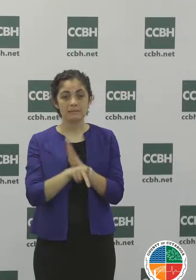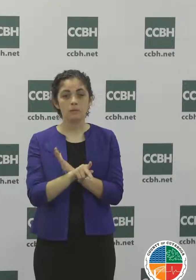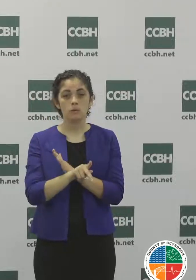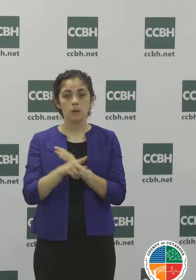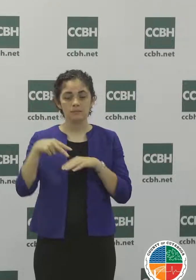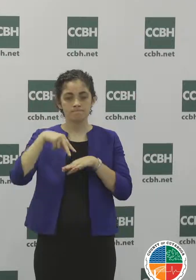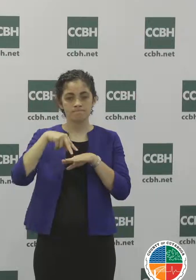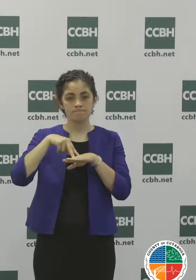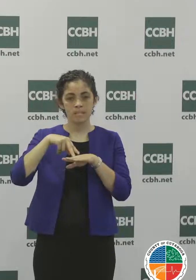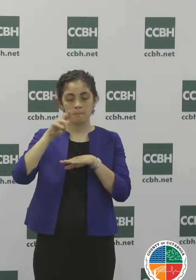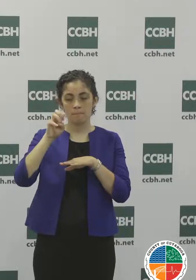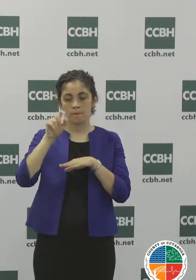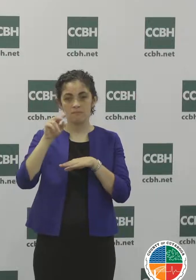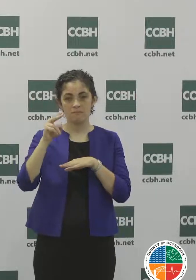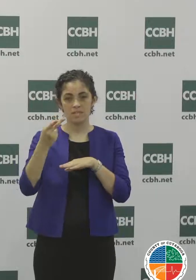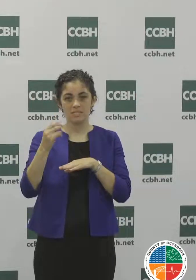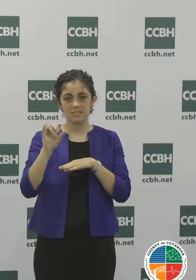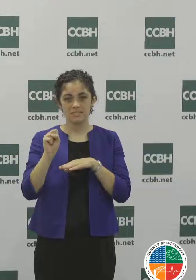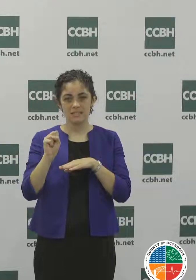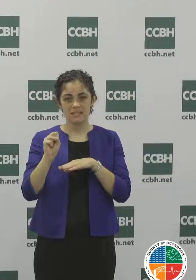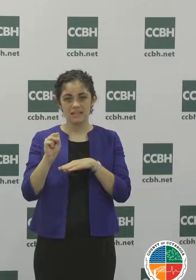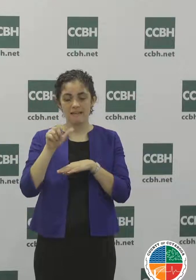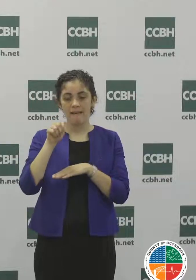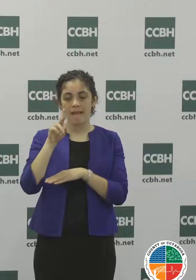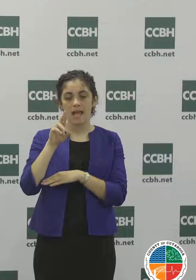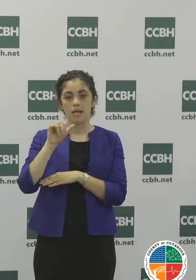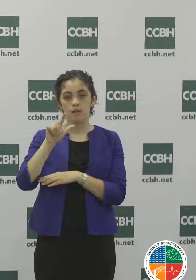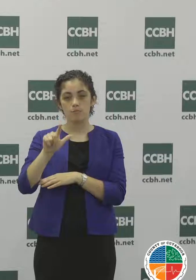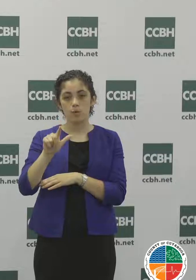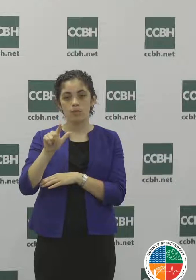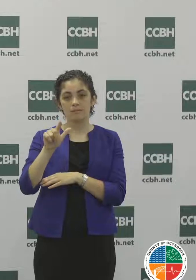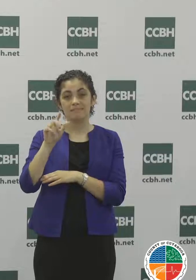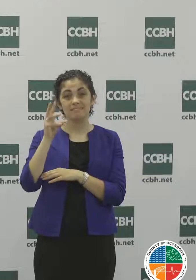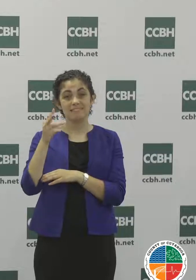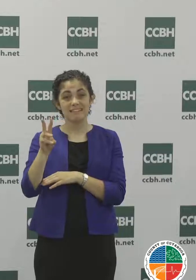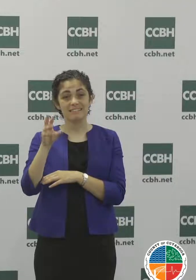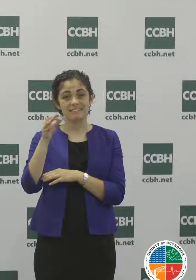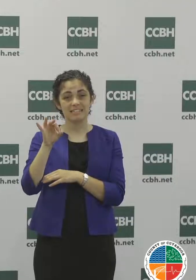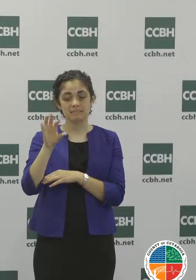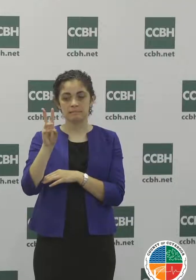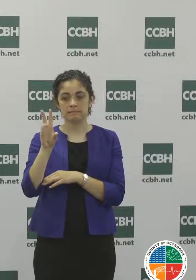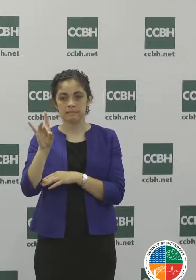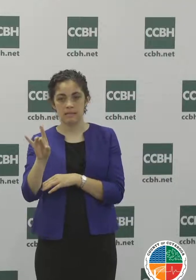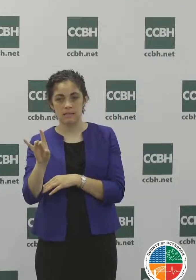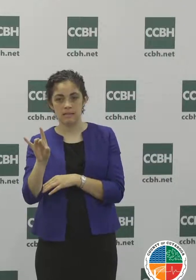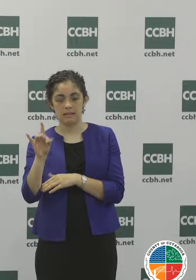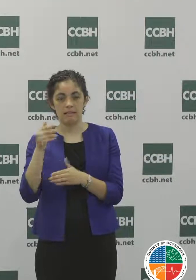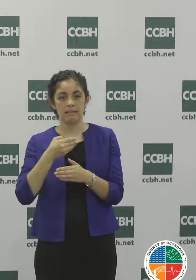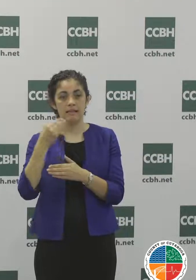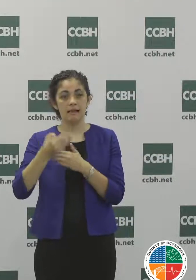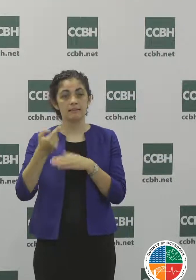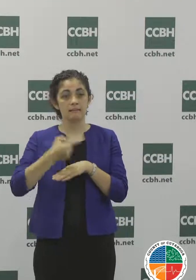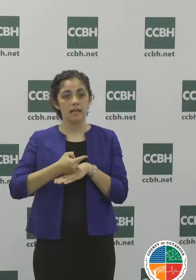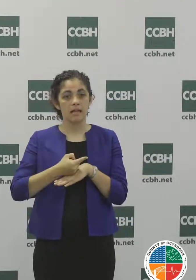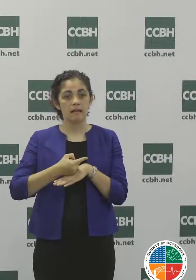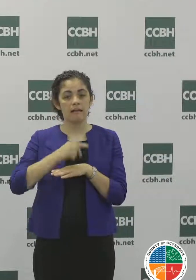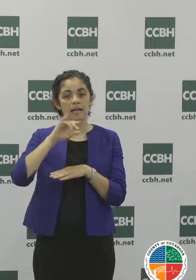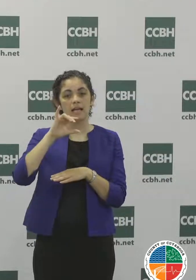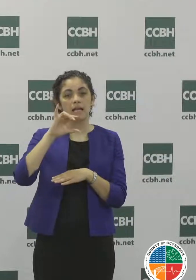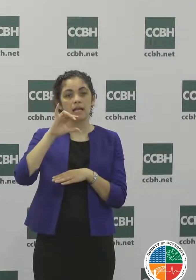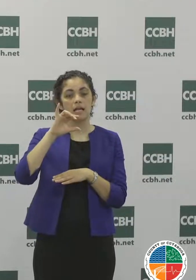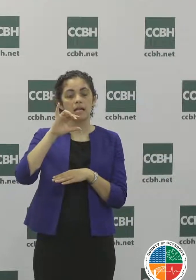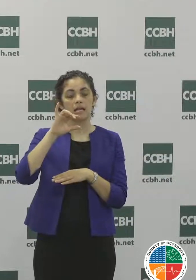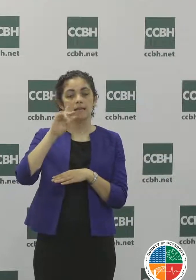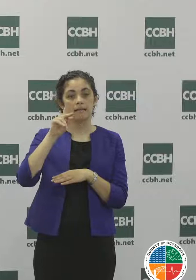hotel room in Memphis. April 5th, 1968, the very next day, Robert F. Kennedy spoke to the Cleveland